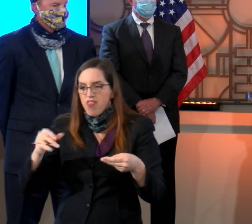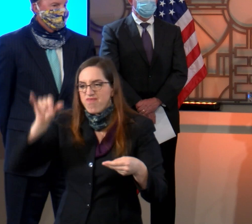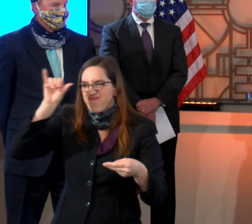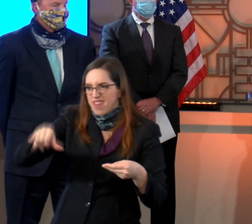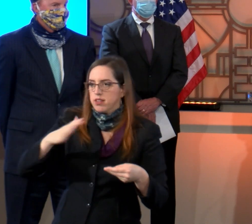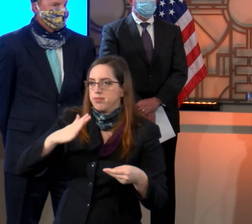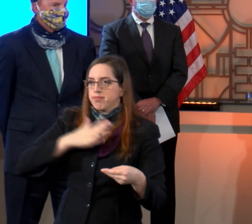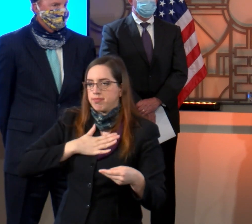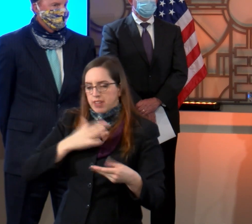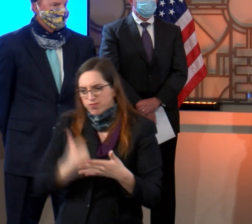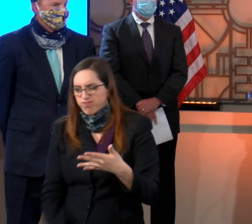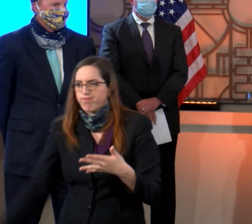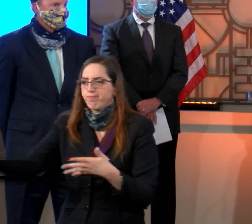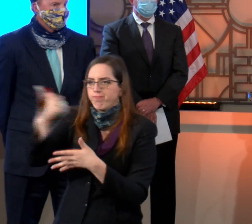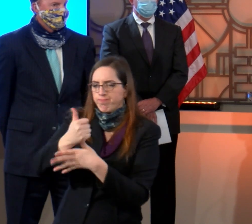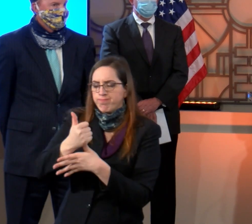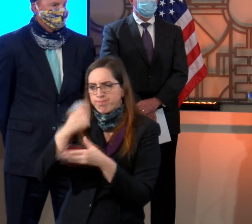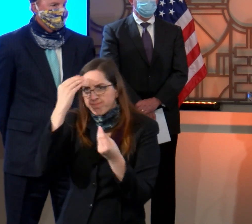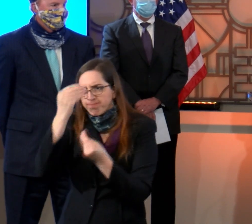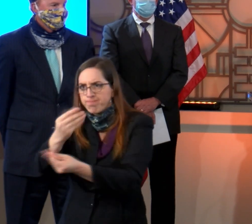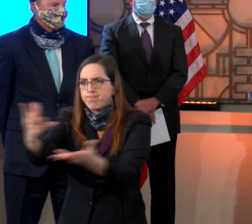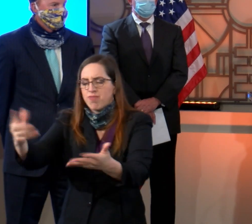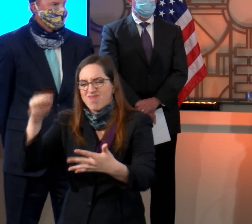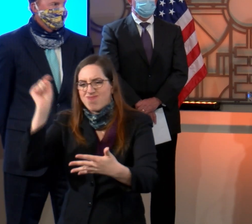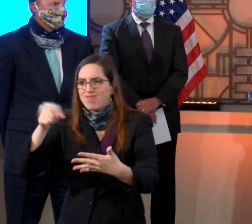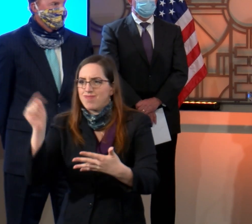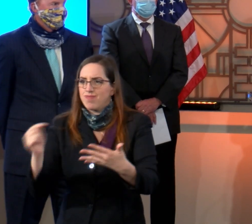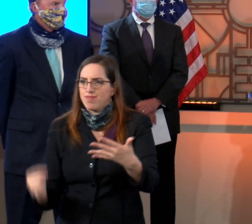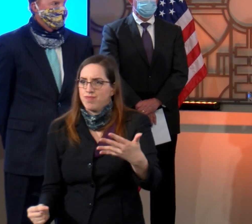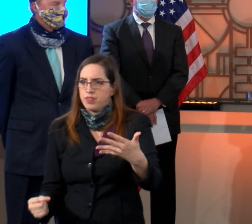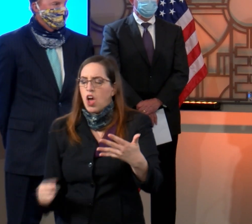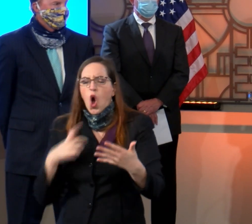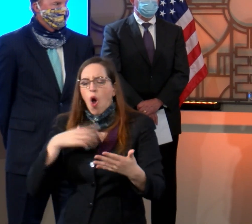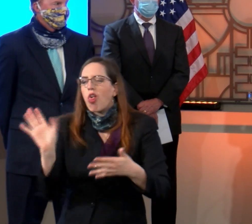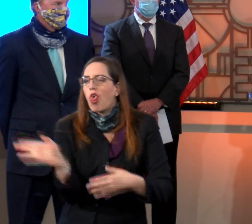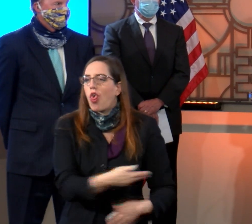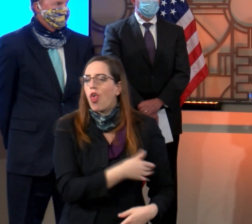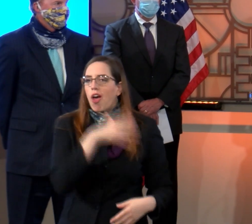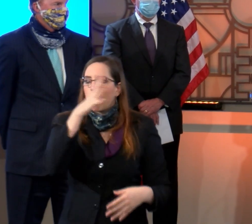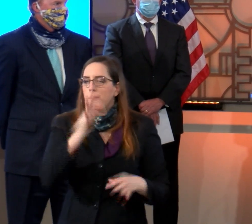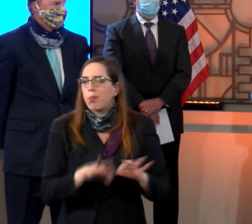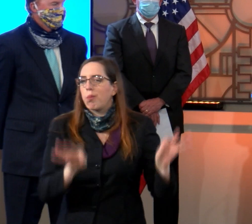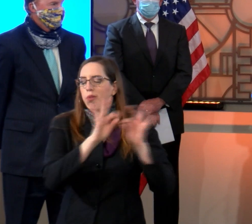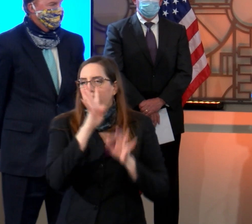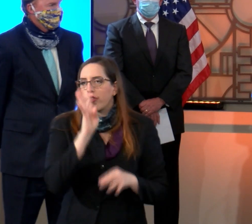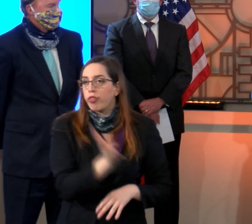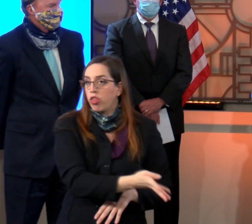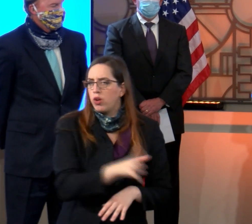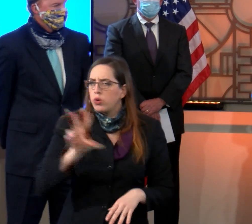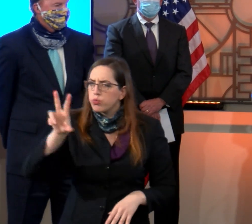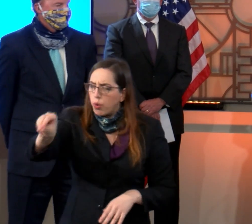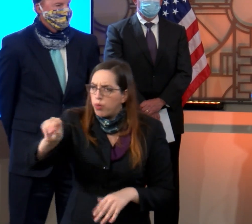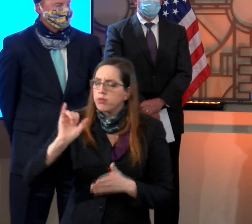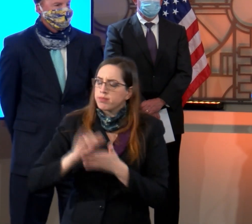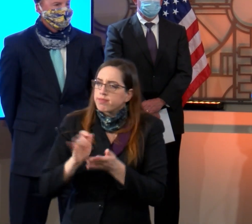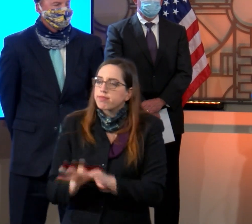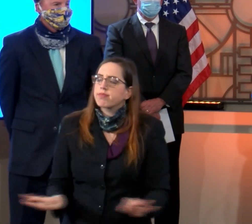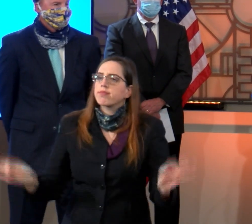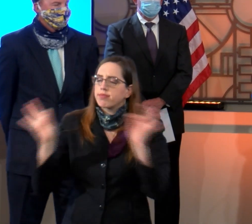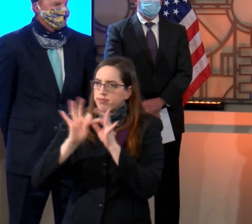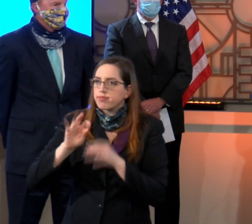about. This is what I want people to speak to. Not gloss over it like it's not important, because it